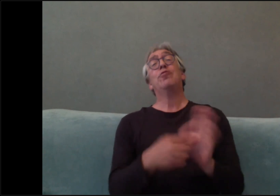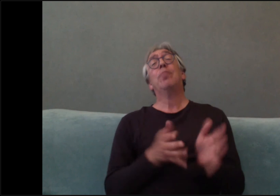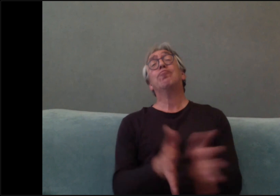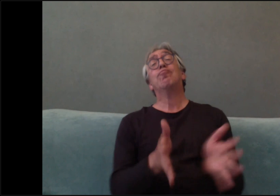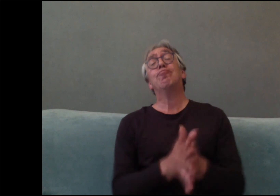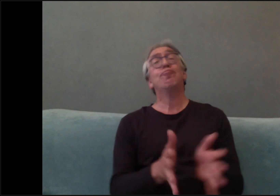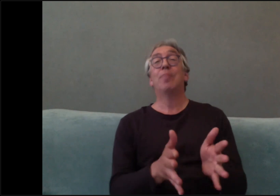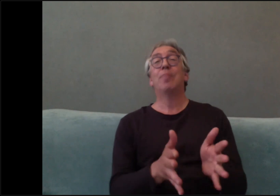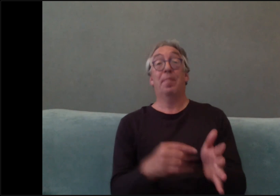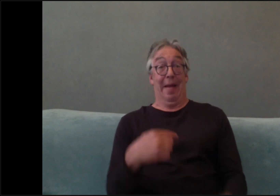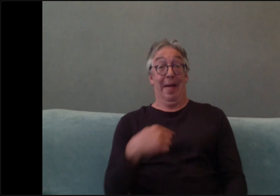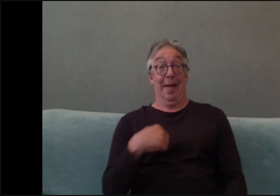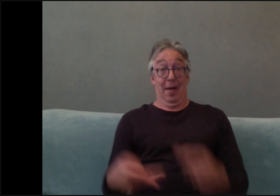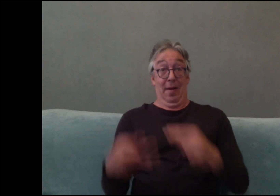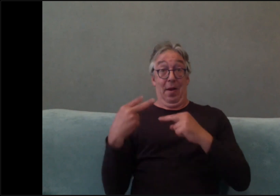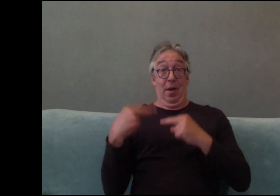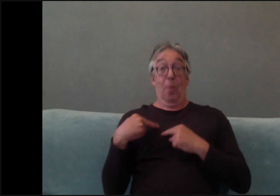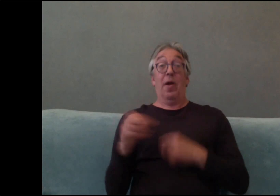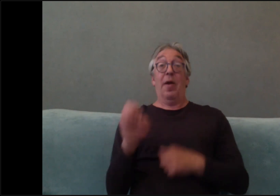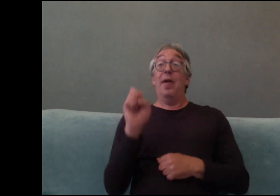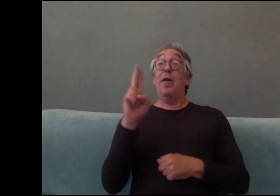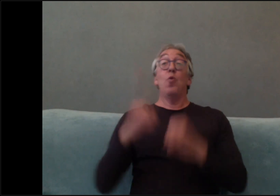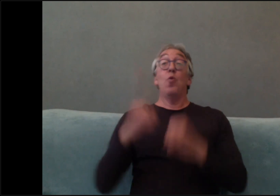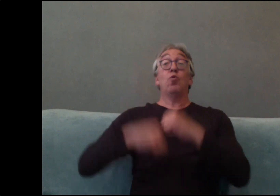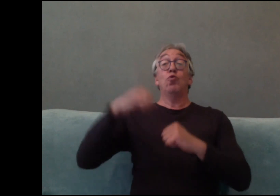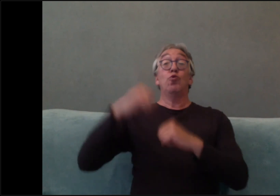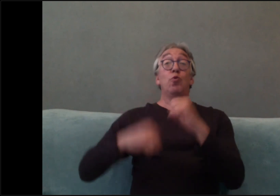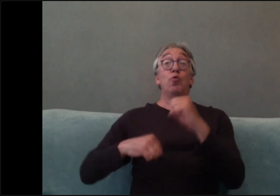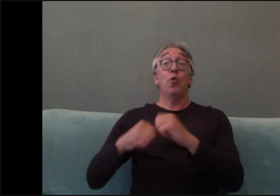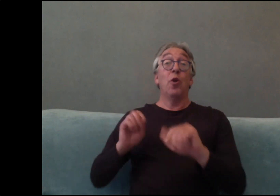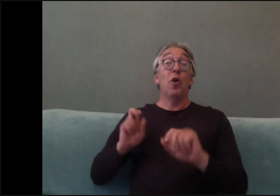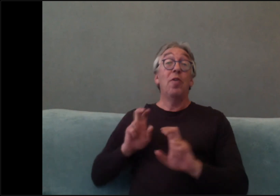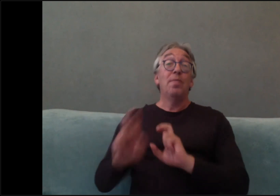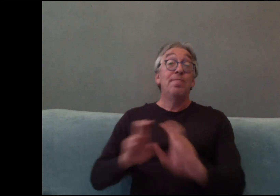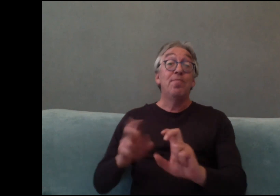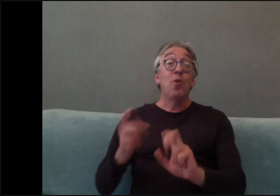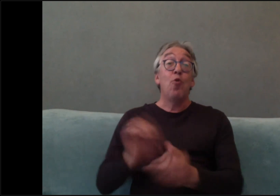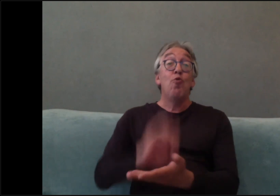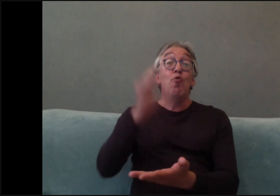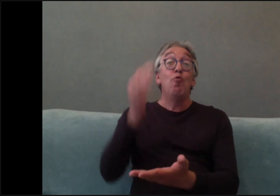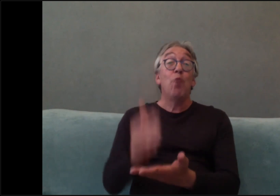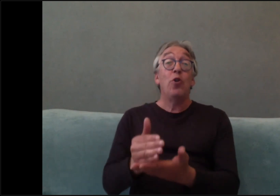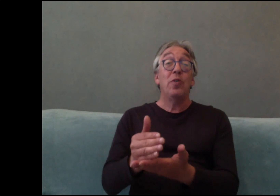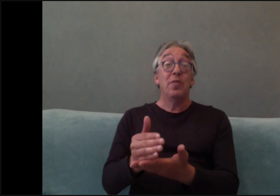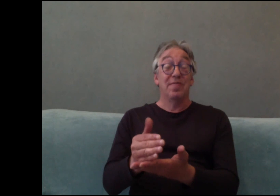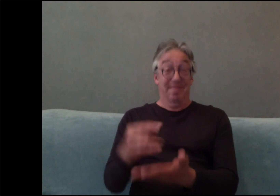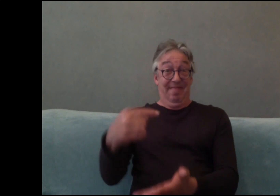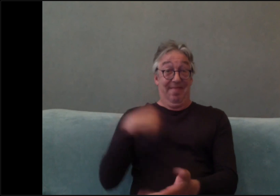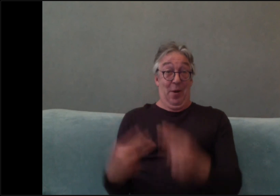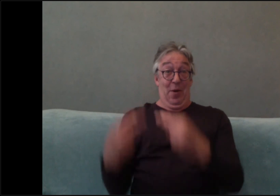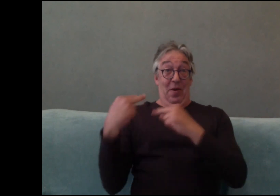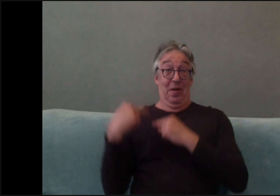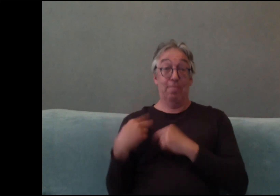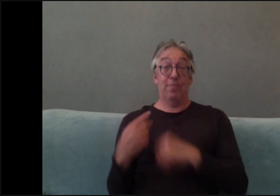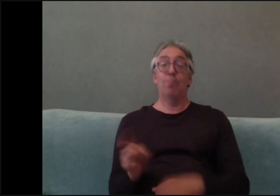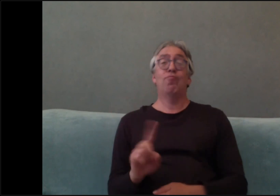of the European Structural Investment Fund programs. But of course, we have the